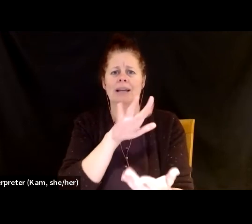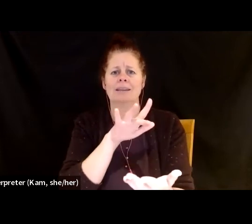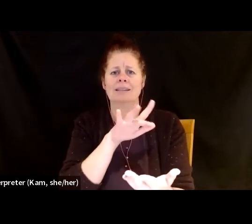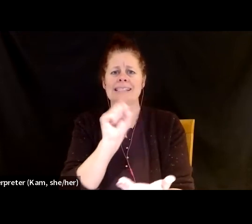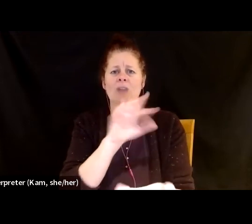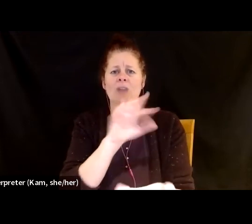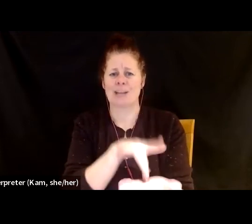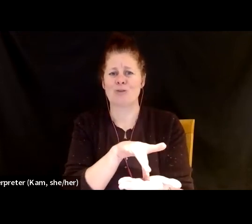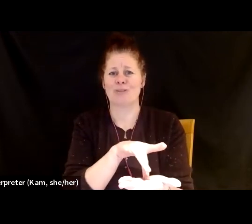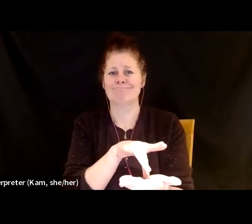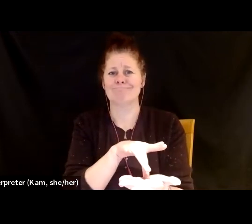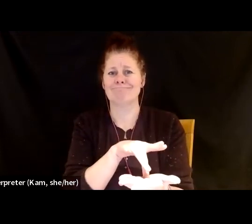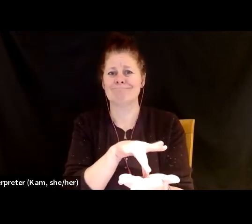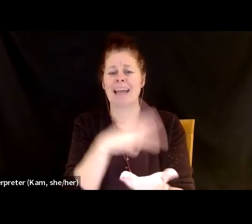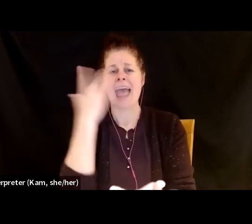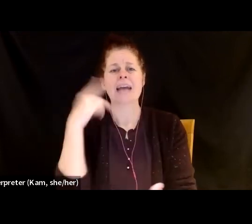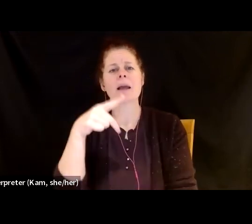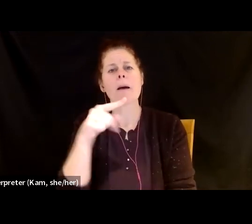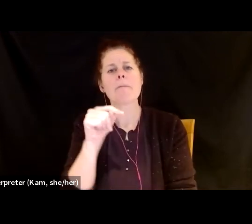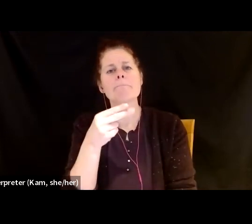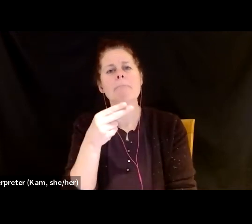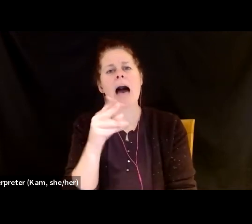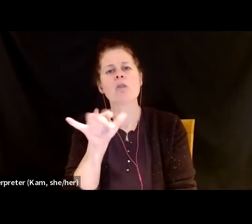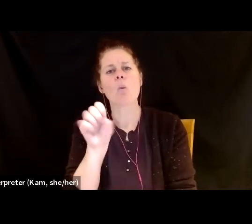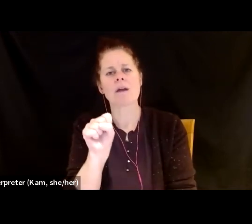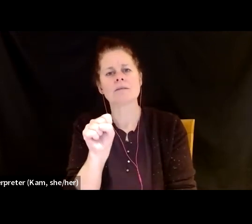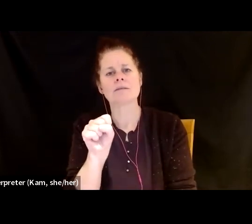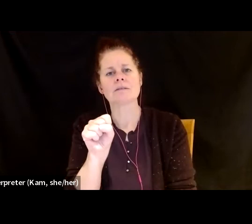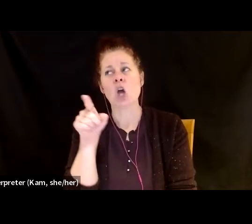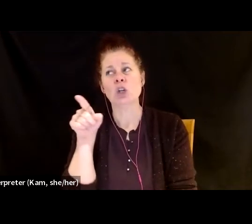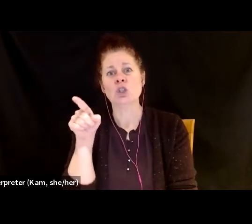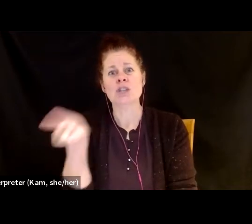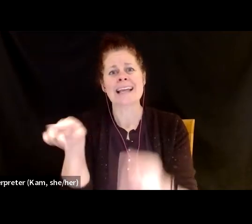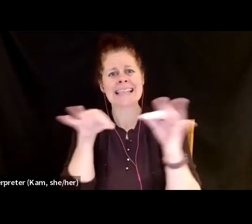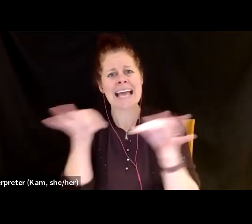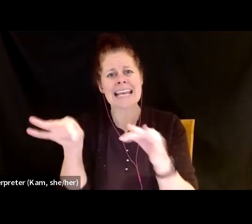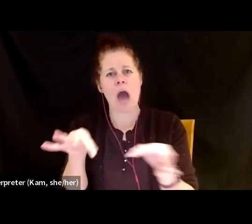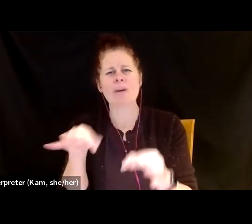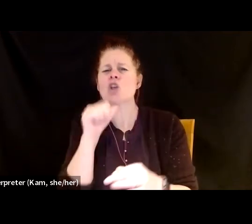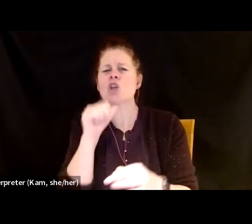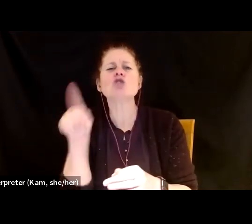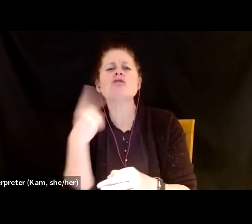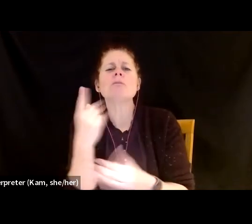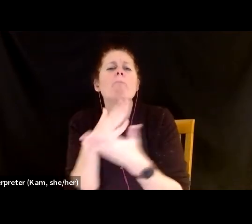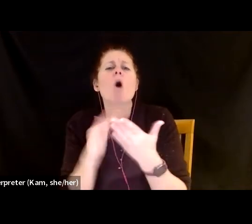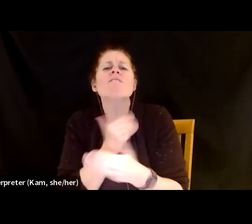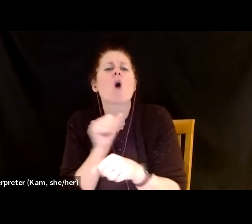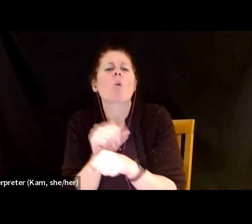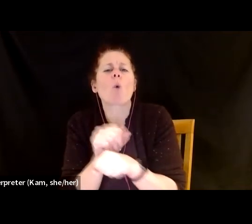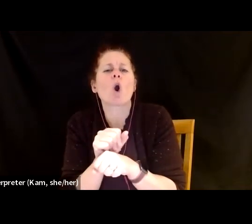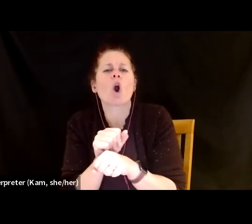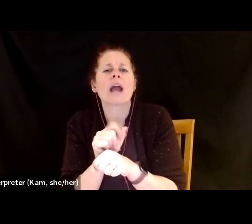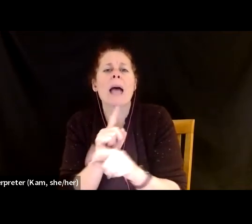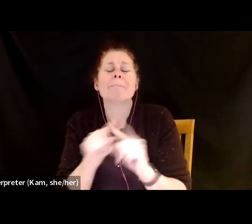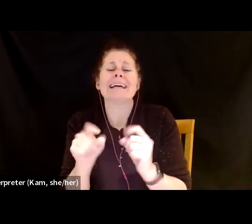this work as being not just part of our work, but being this really personal thing to all of us,